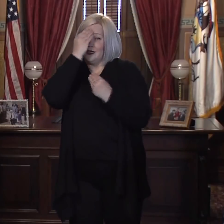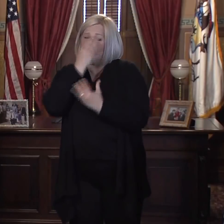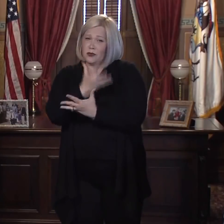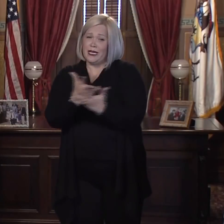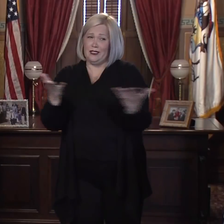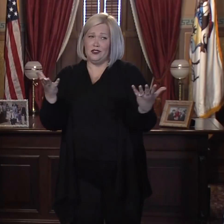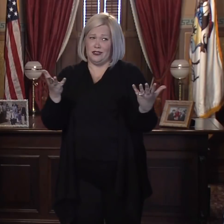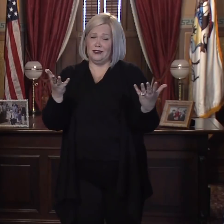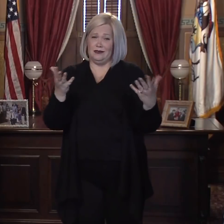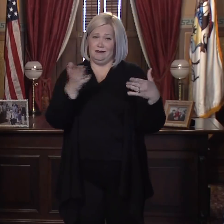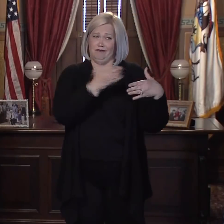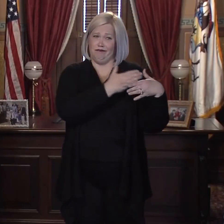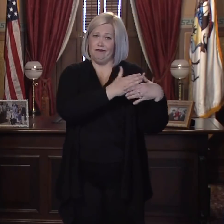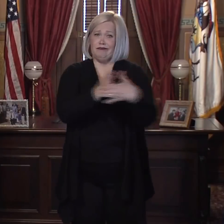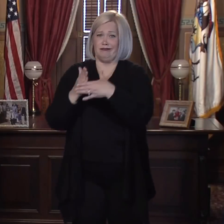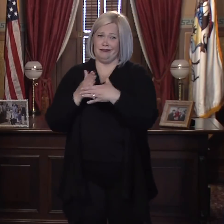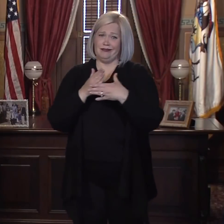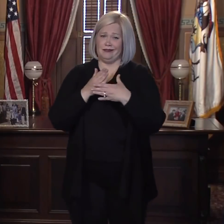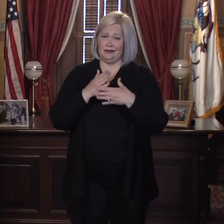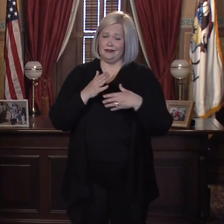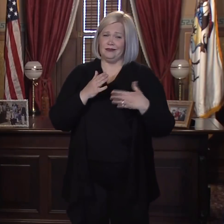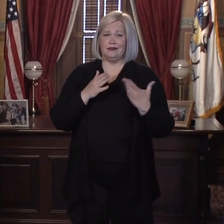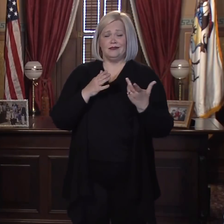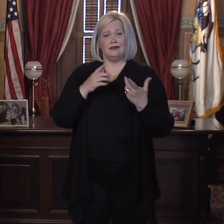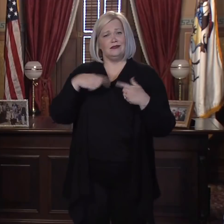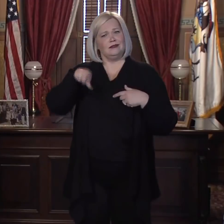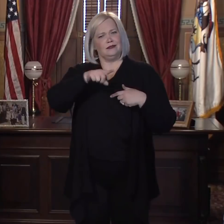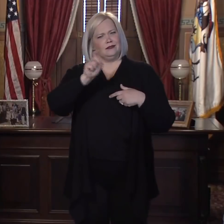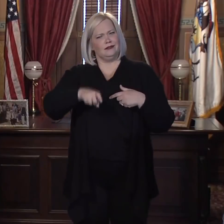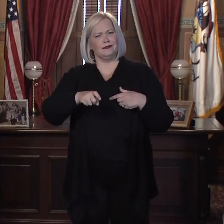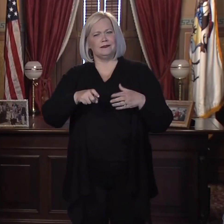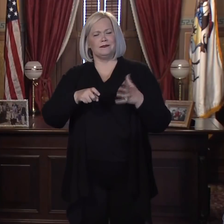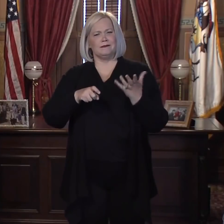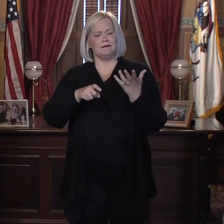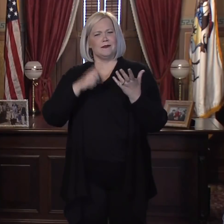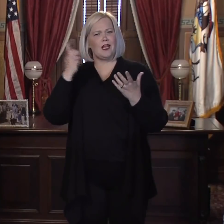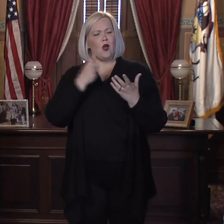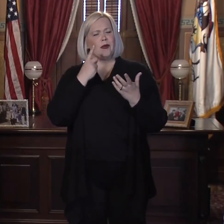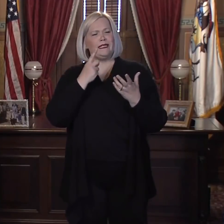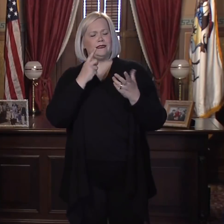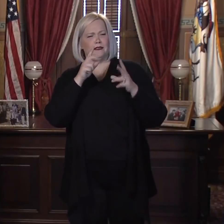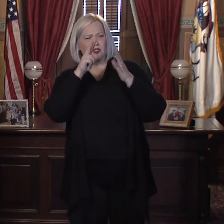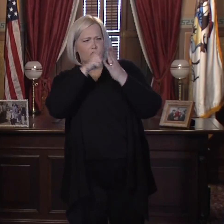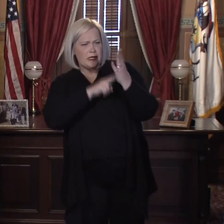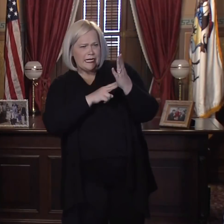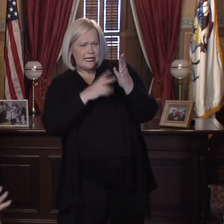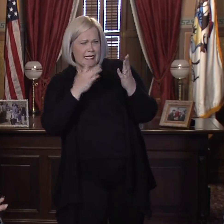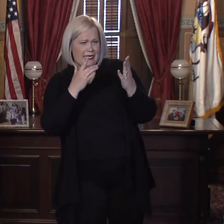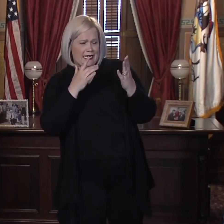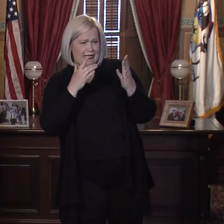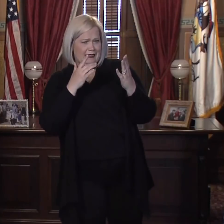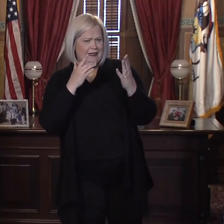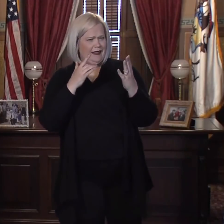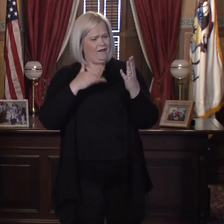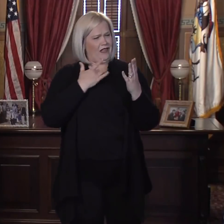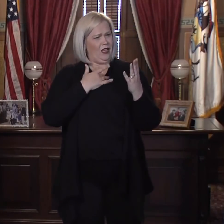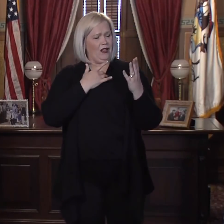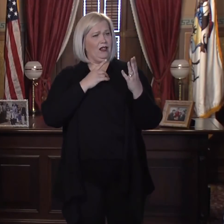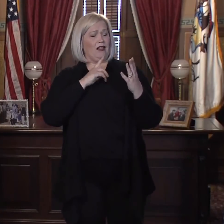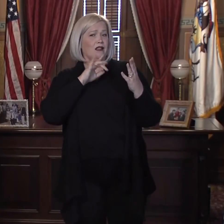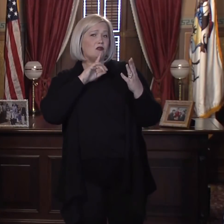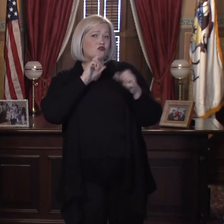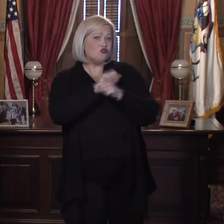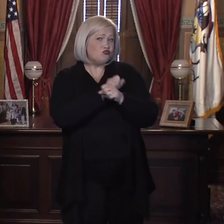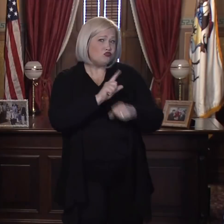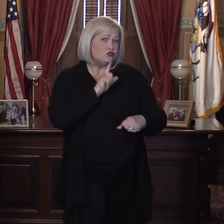being disseminated, and I think you need to always discern if there is political posturing going on as opposed